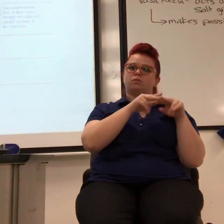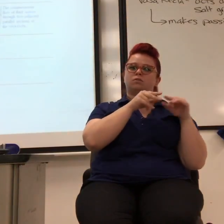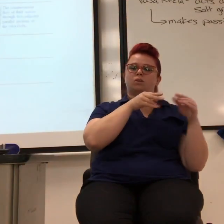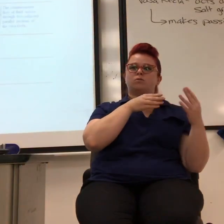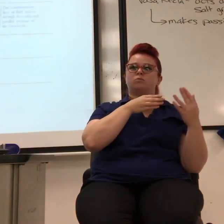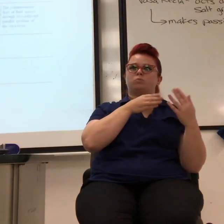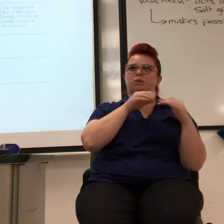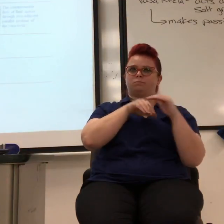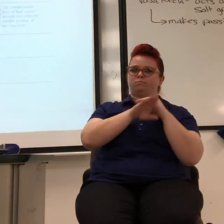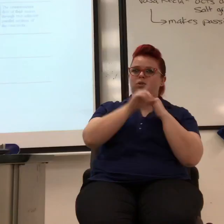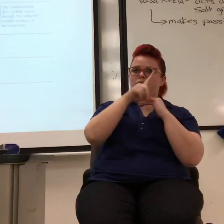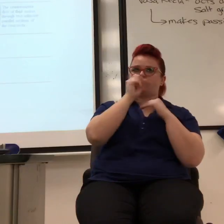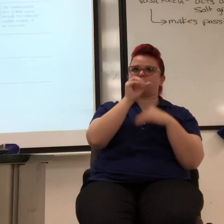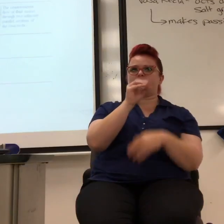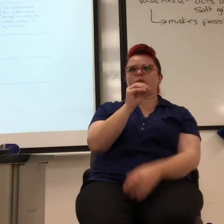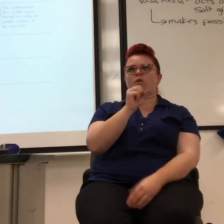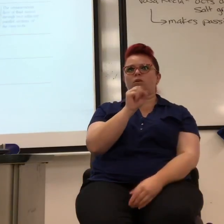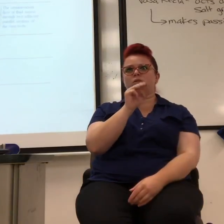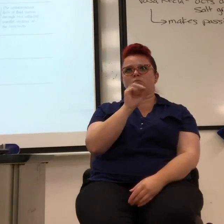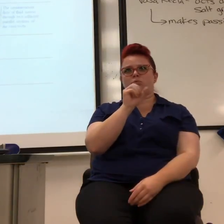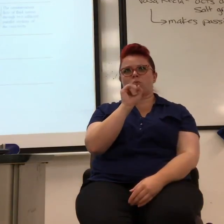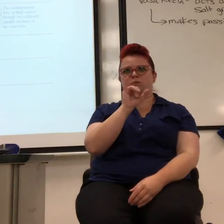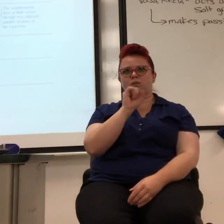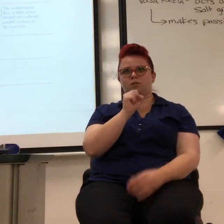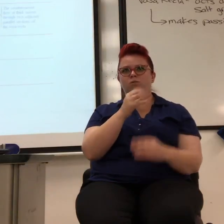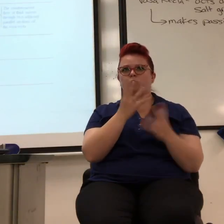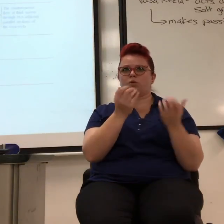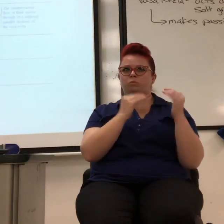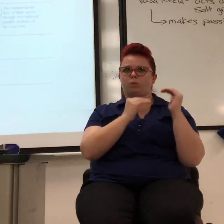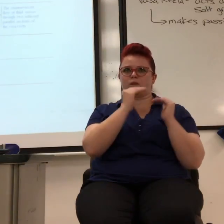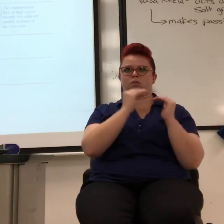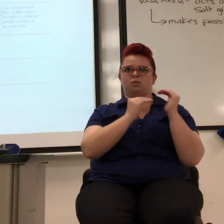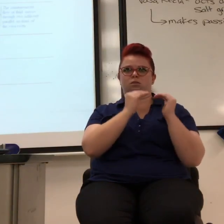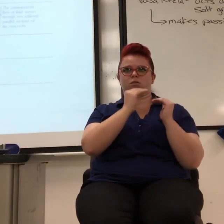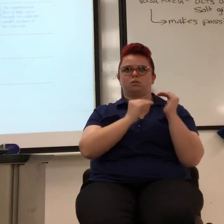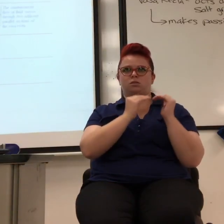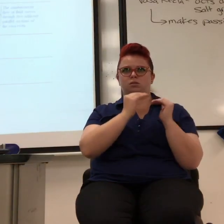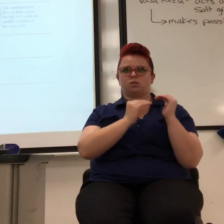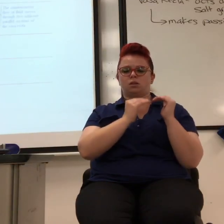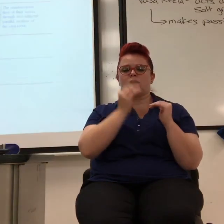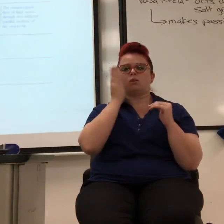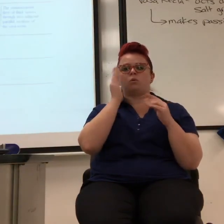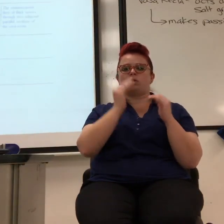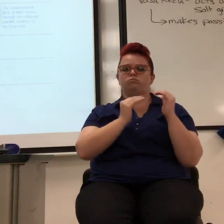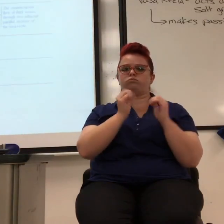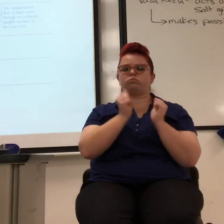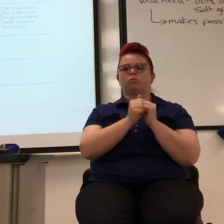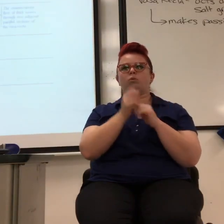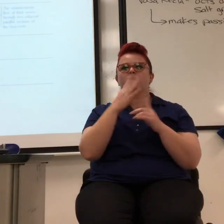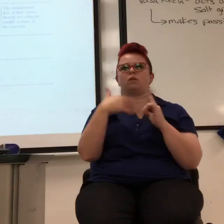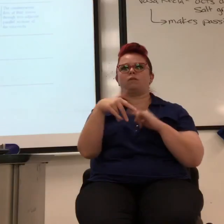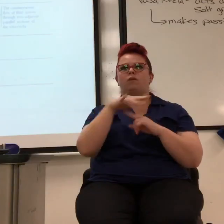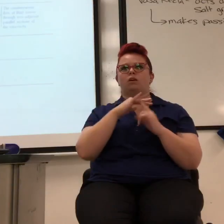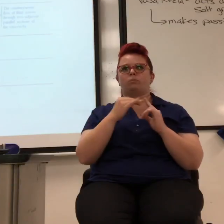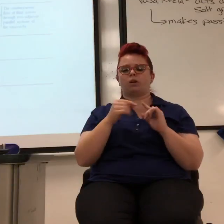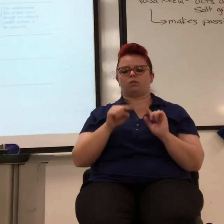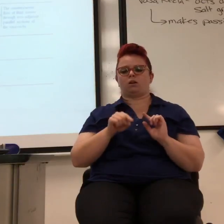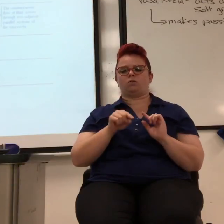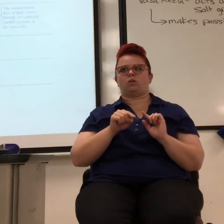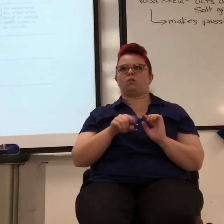to balance each other out. So get down here, you equilibrate with the environment,